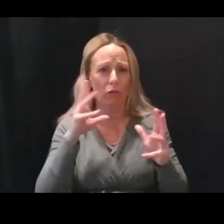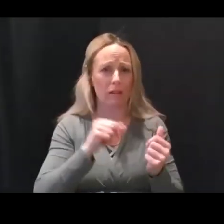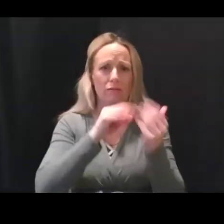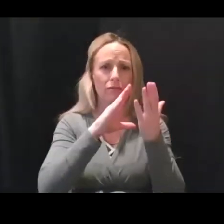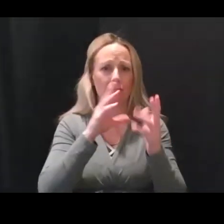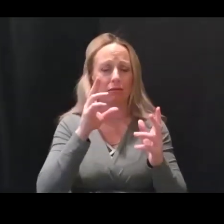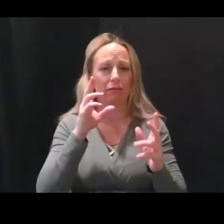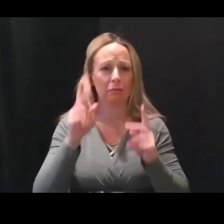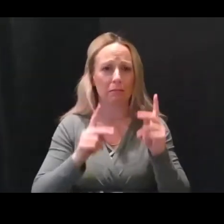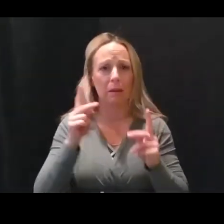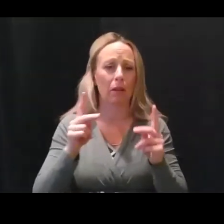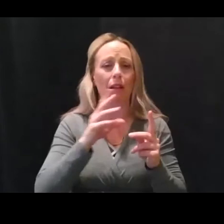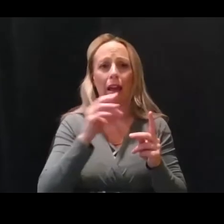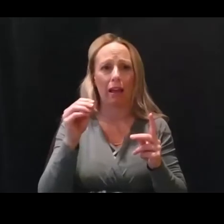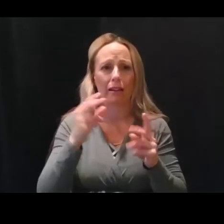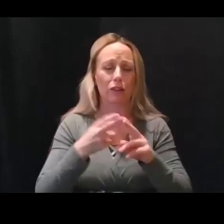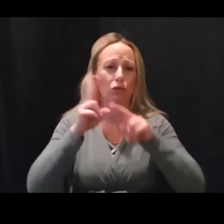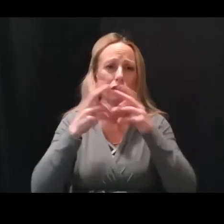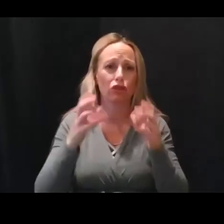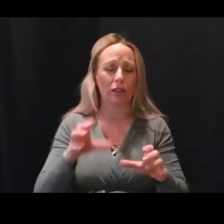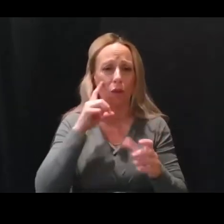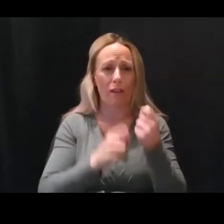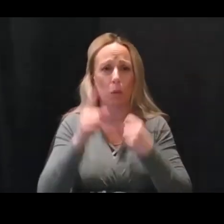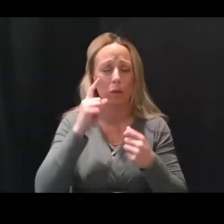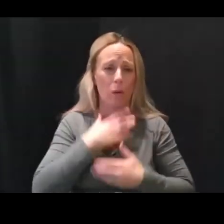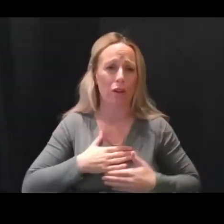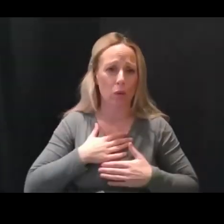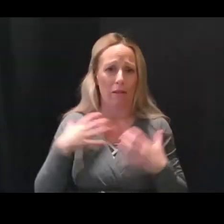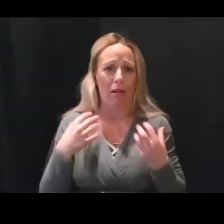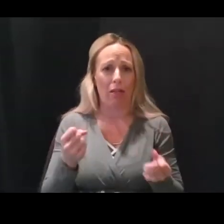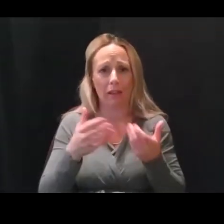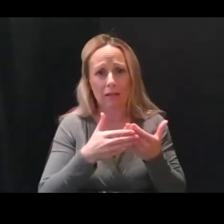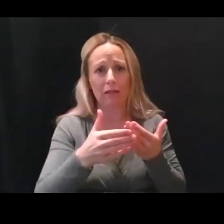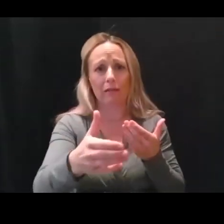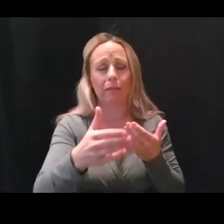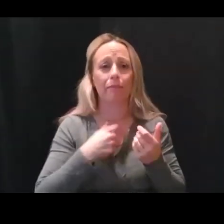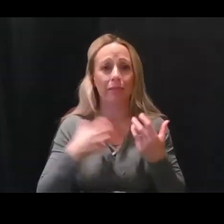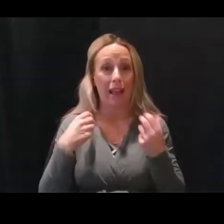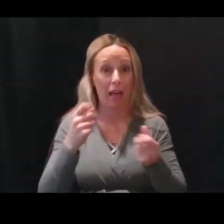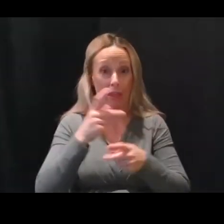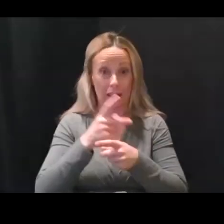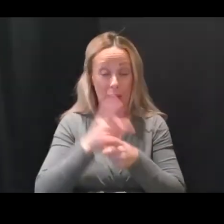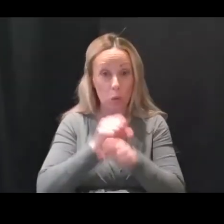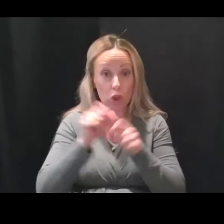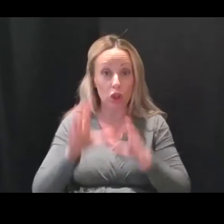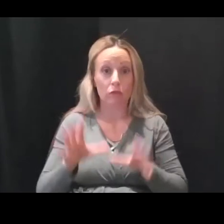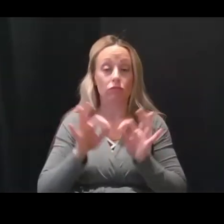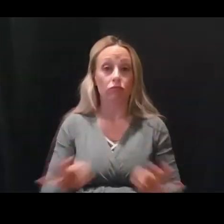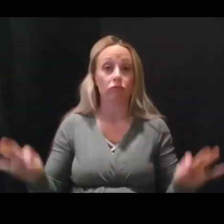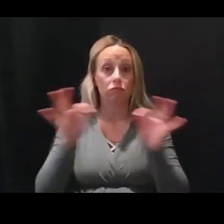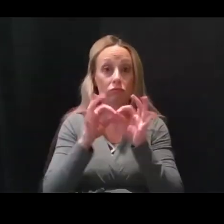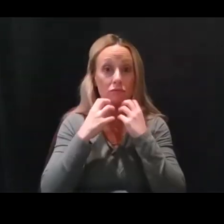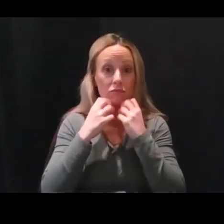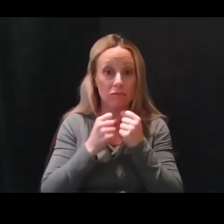and increase the chance for everyone to enjoy health and well-being. Healthcare workers in particular, and those in hospital